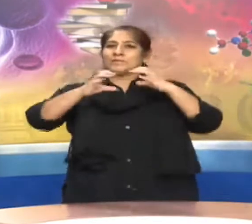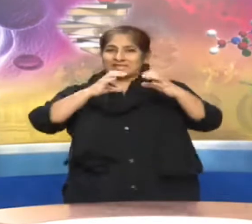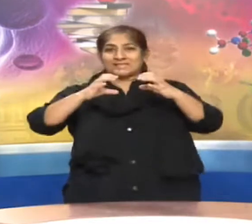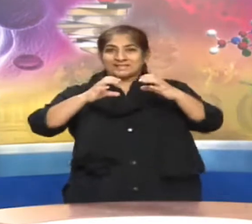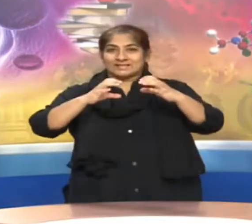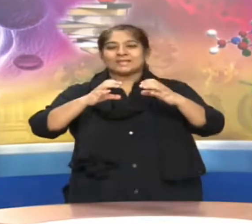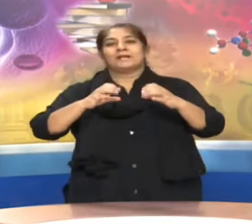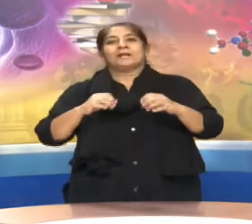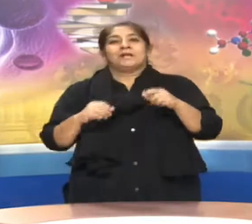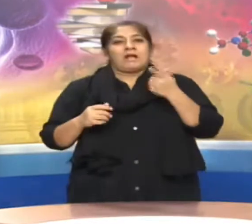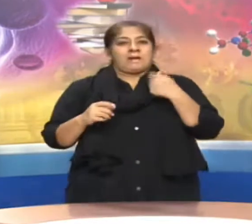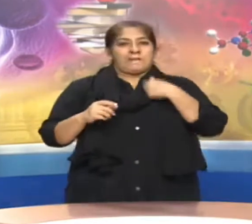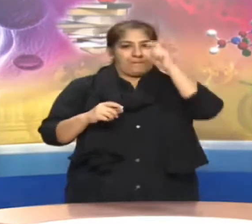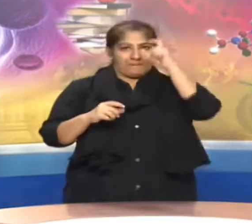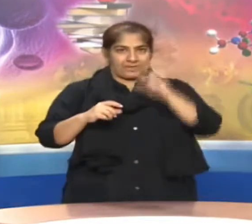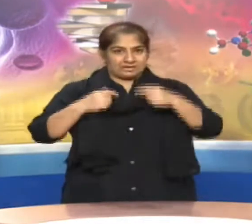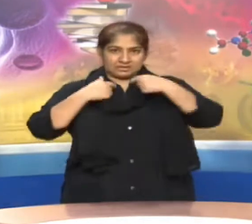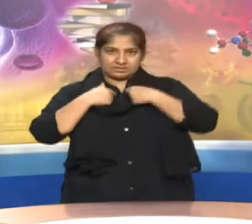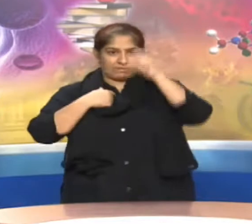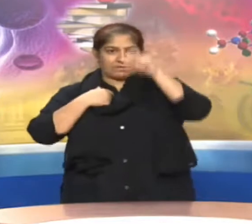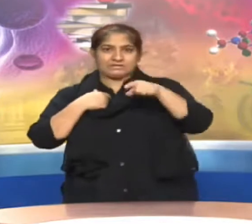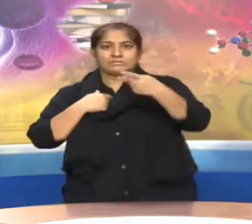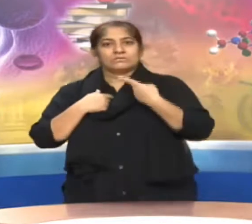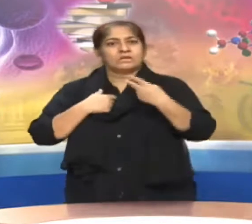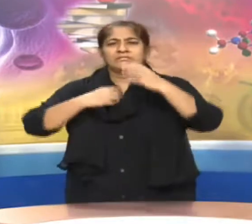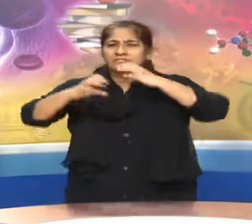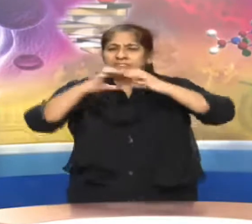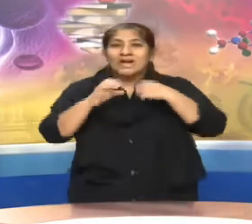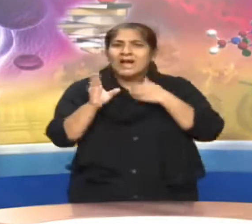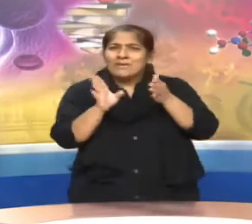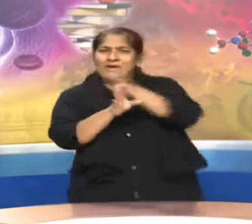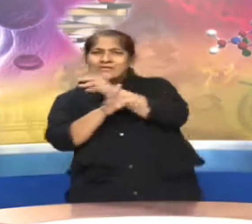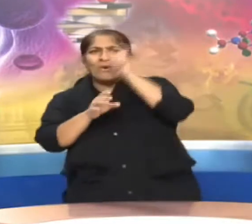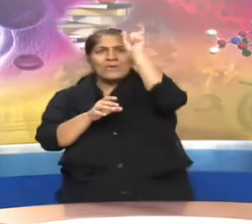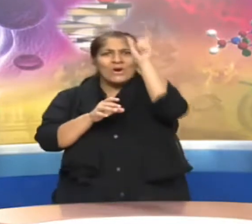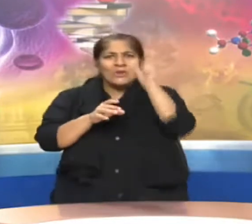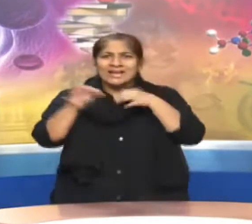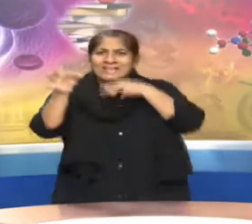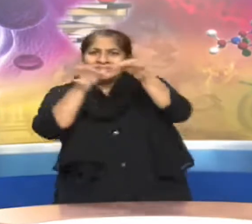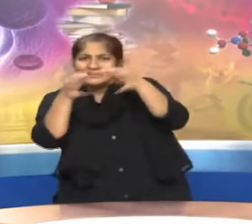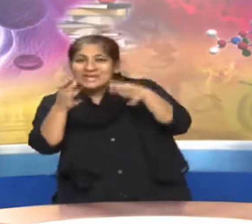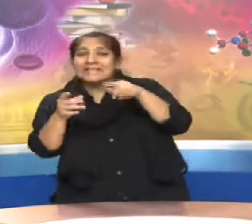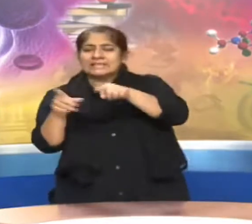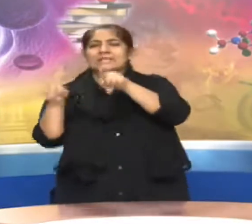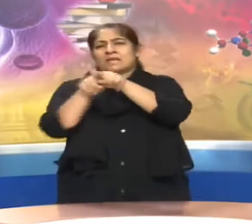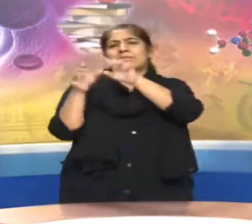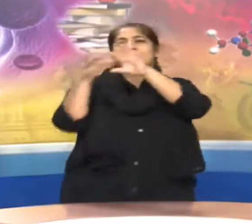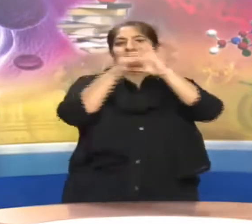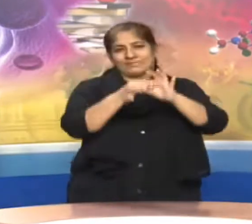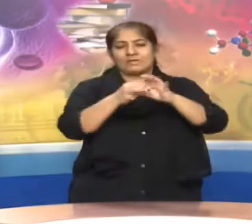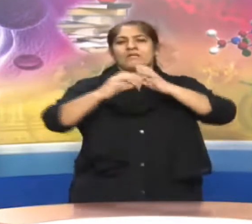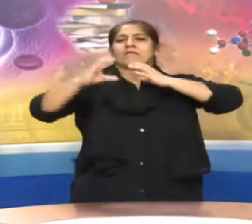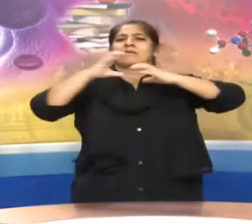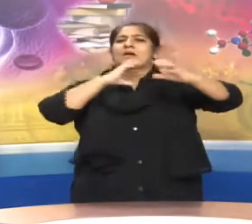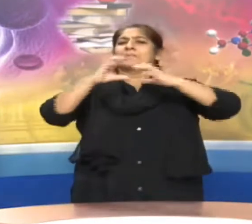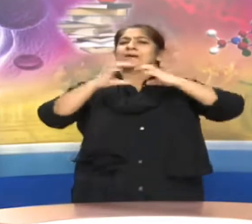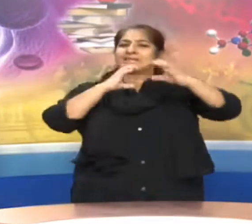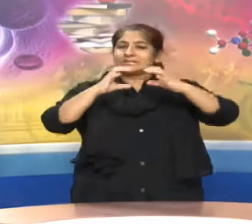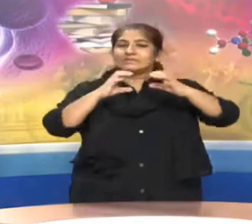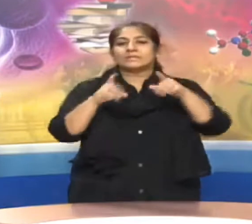We all know this is communication and we communicate in our daily life. Two people communicate. Earlier also when we were discussing the difficult